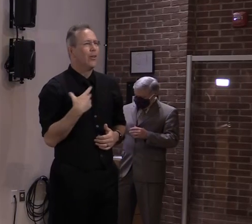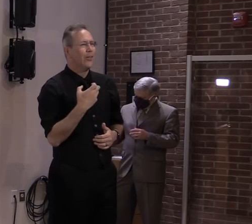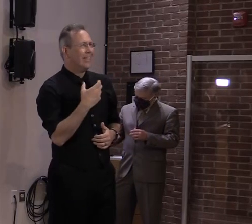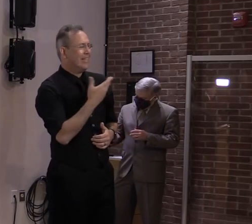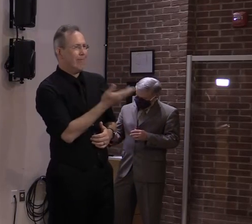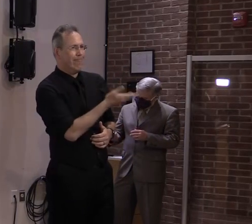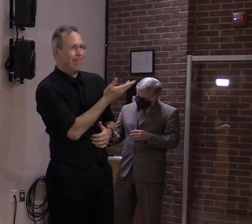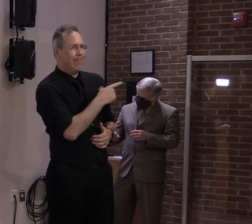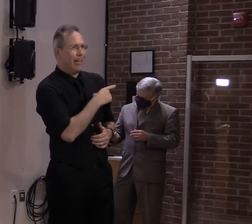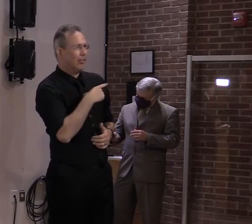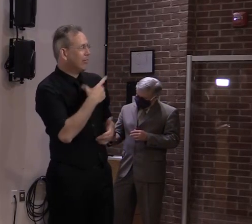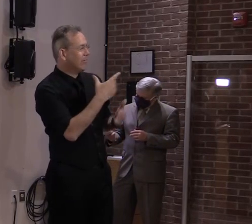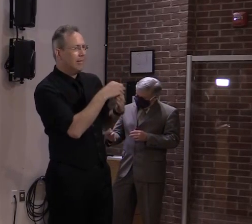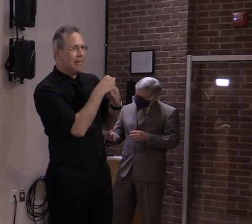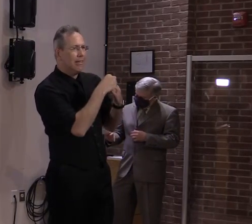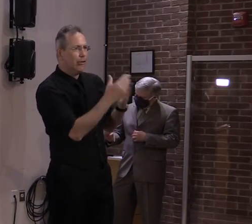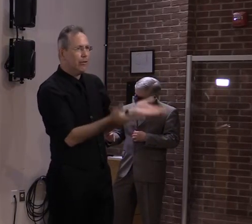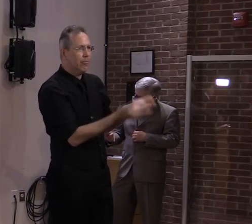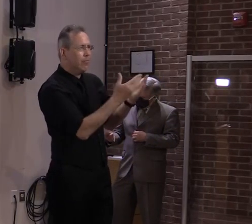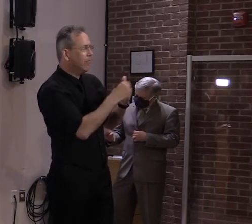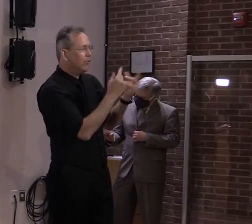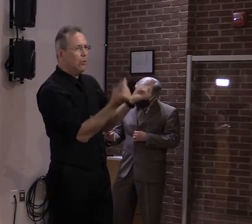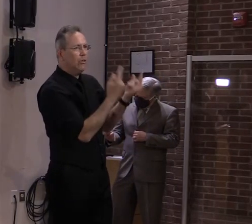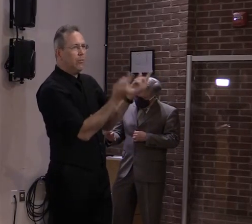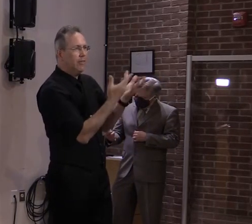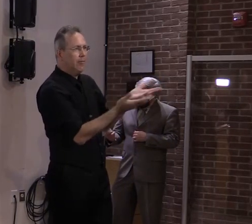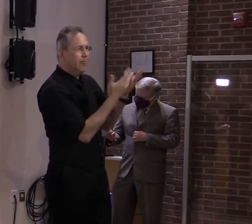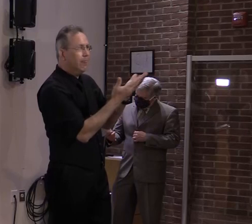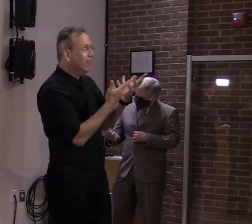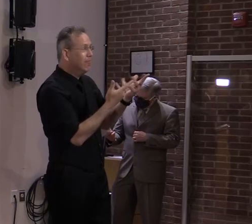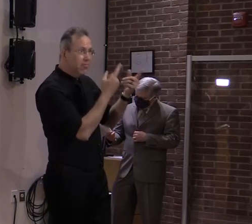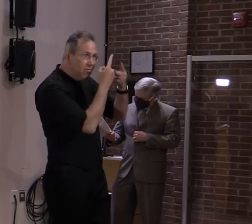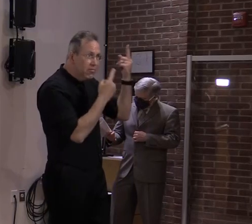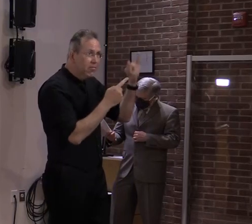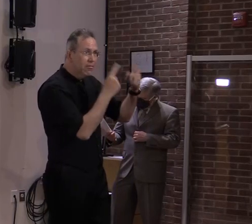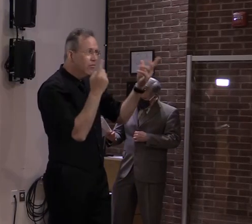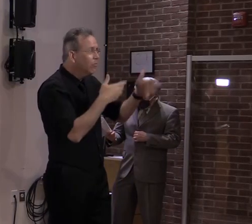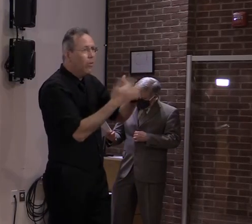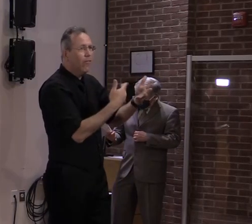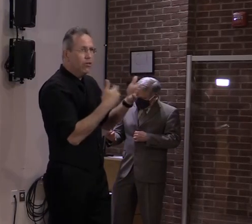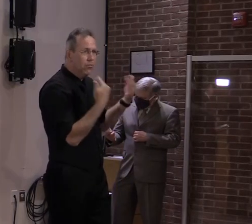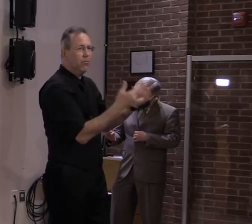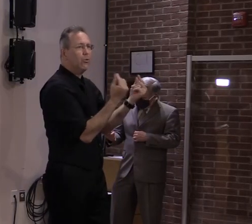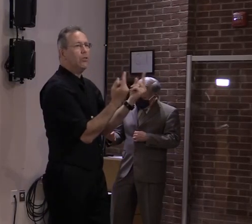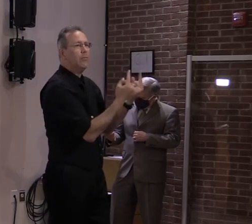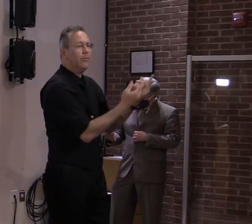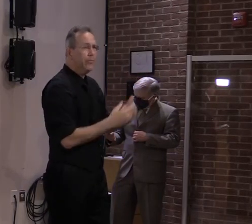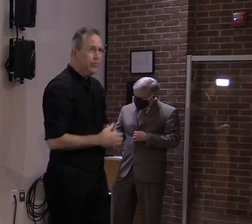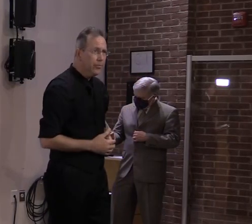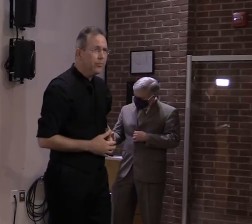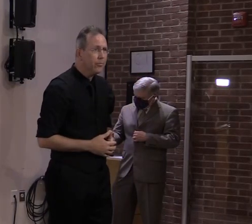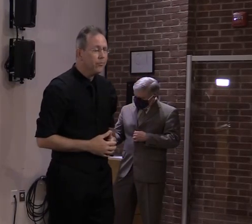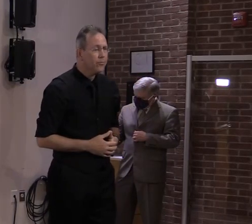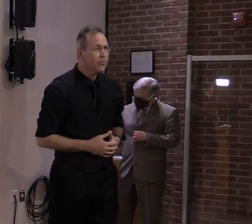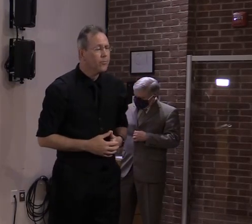to accomplish what we think is the right thing to do. And then not look